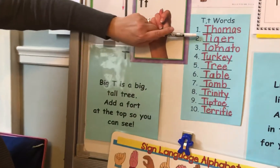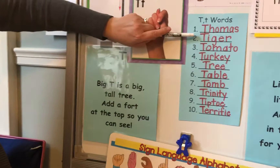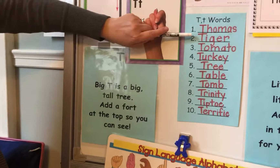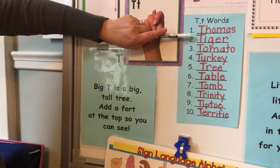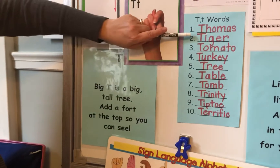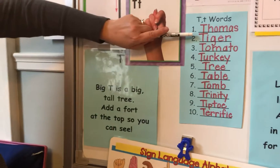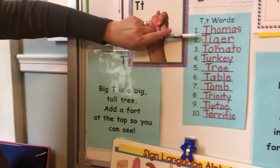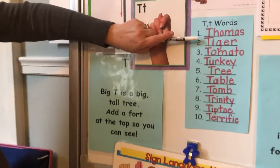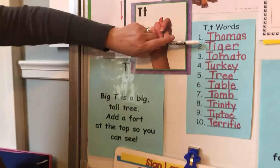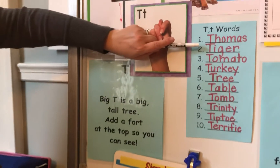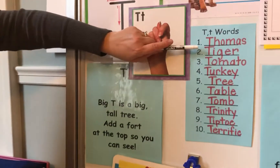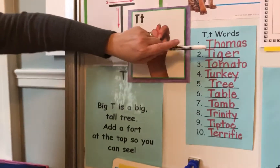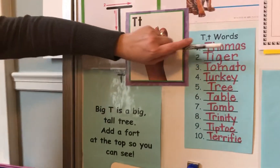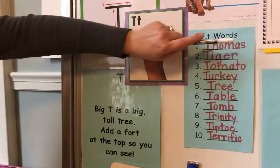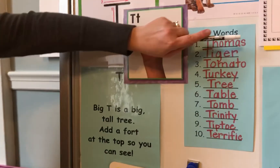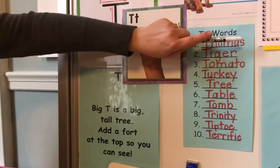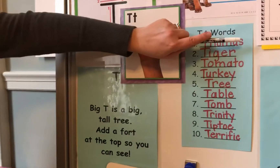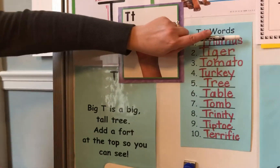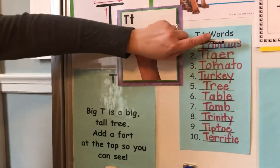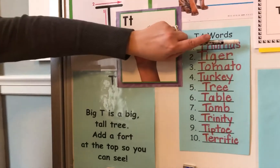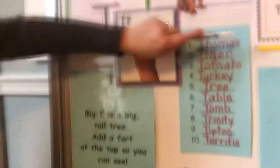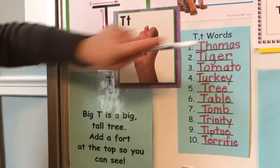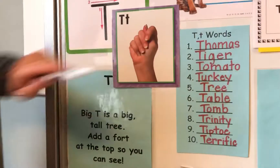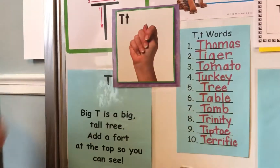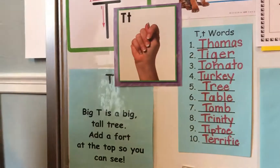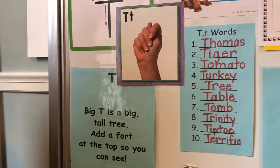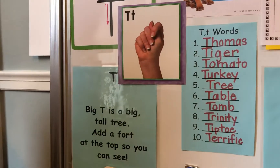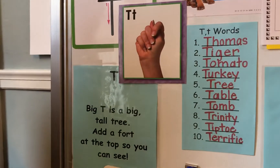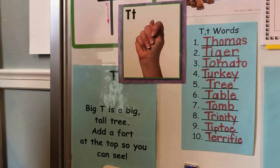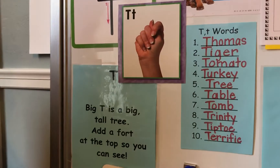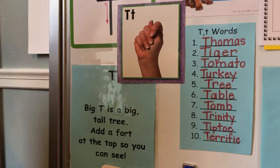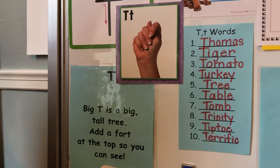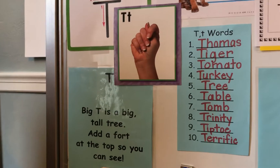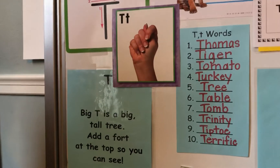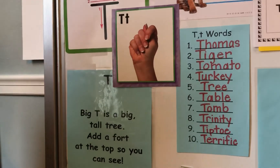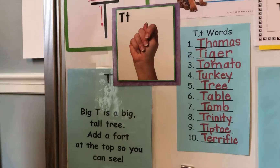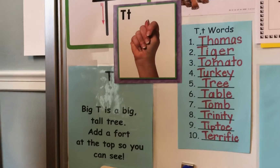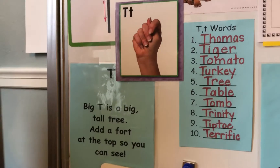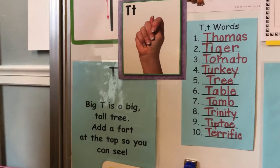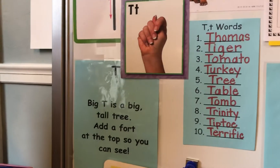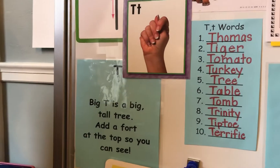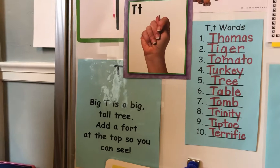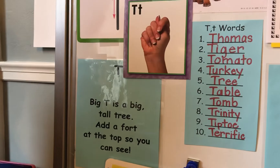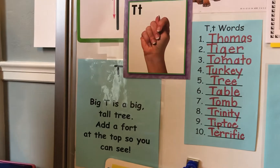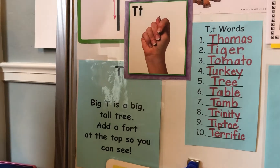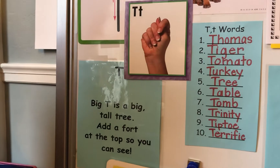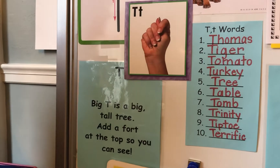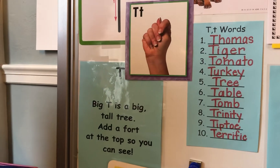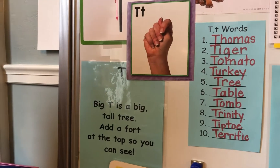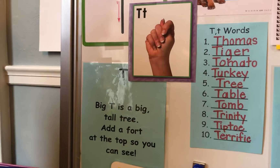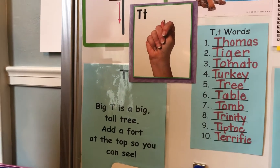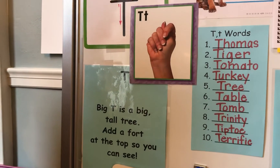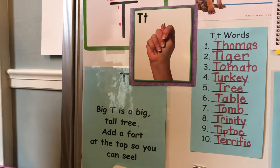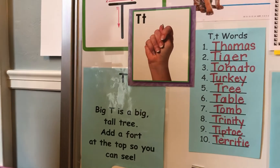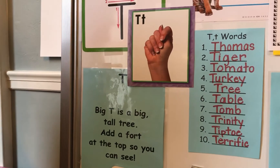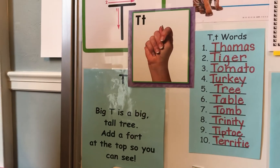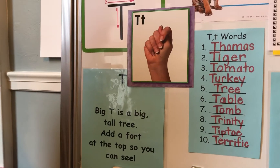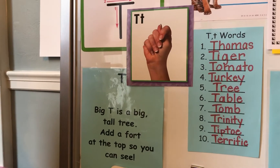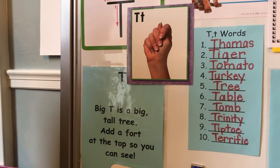If you do, boys and girls, you could put a little sticker next to that word, or you could put a little heart. That will